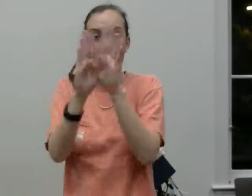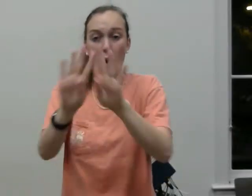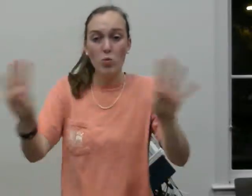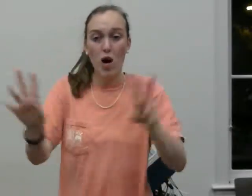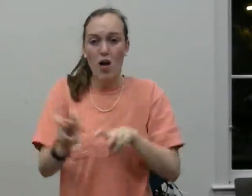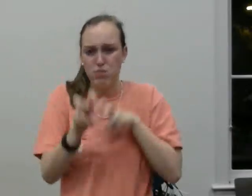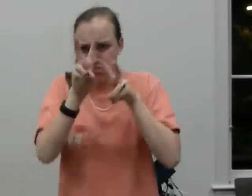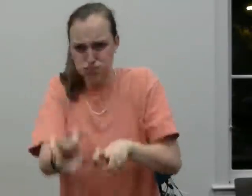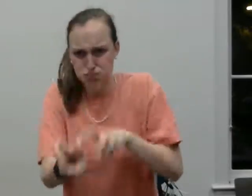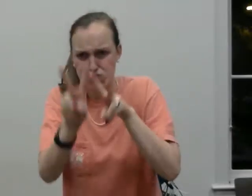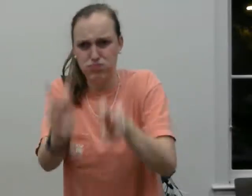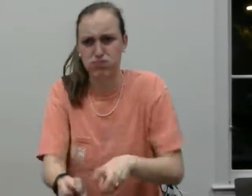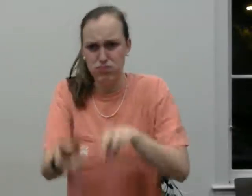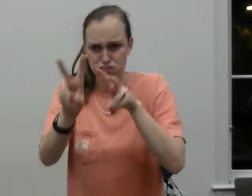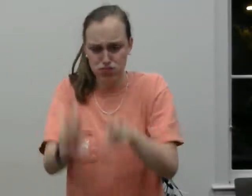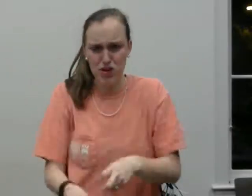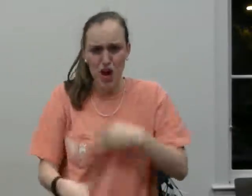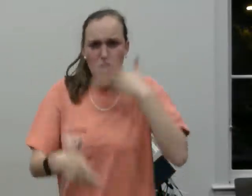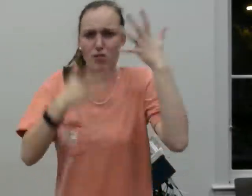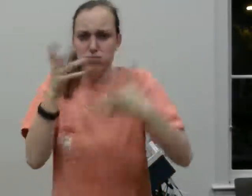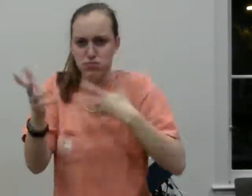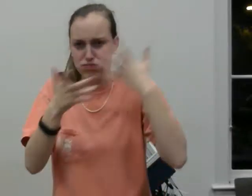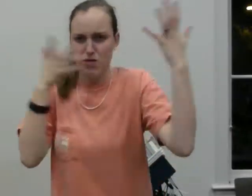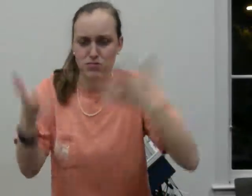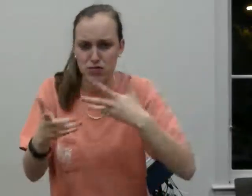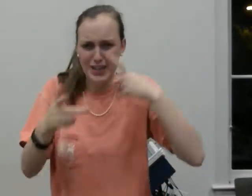Ferdinand ran around puffing and sparking and refraining.